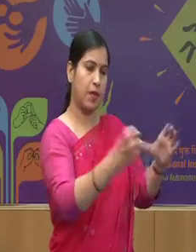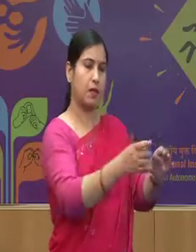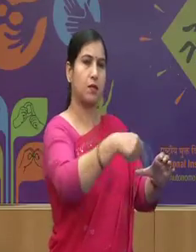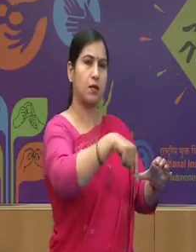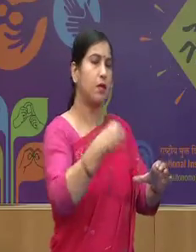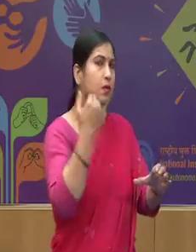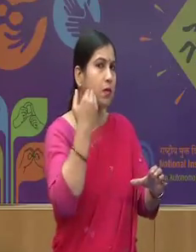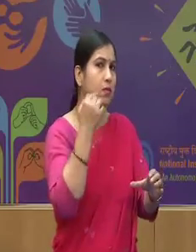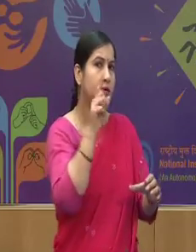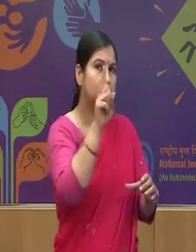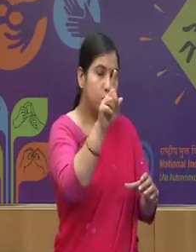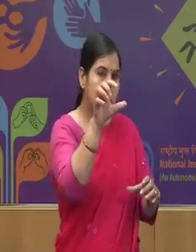during the year 1930s